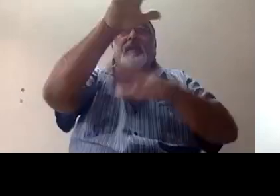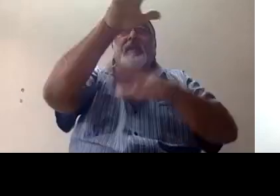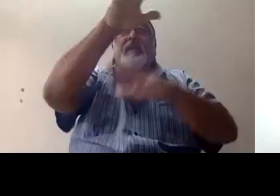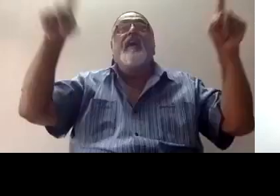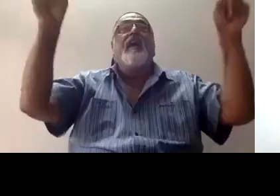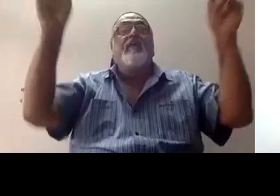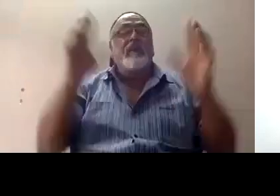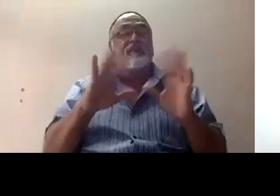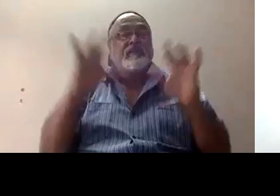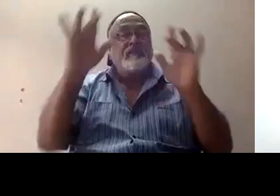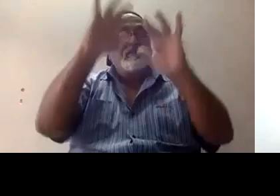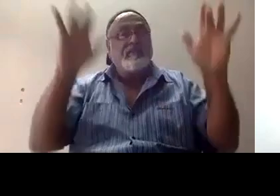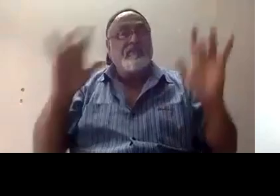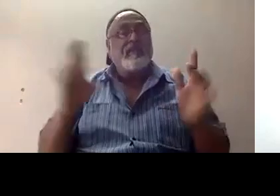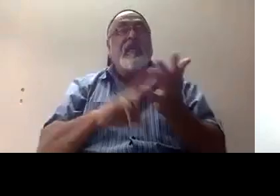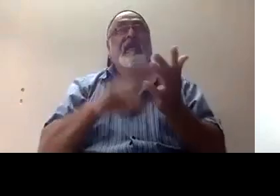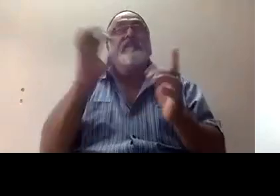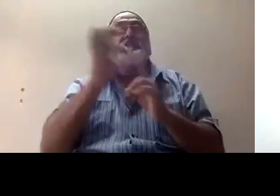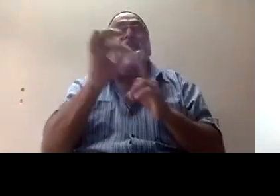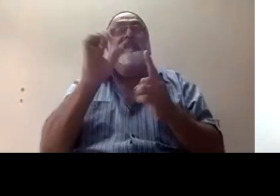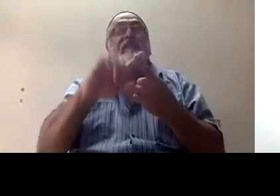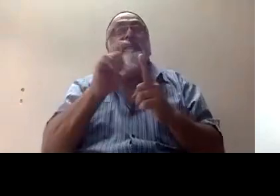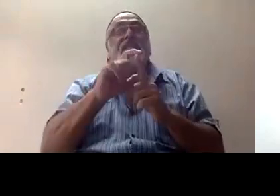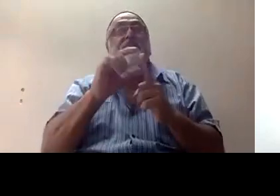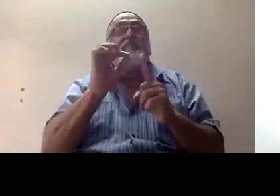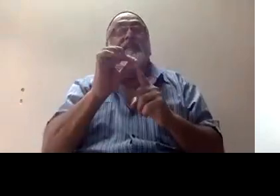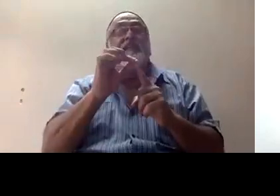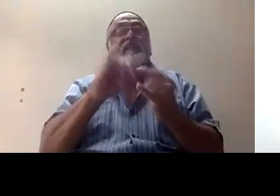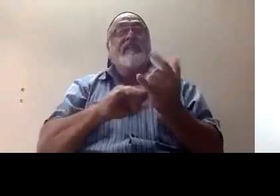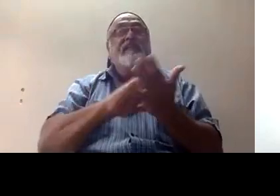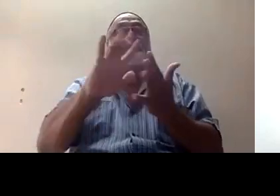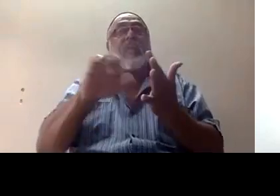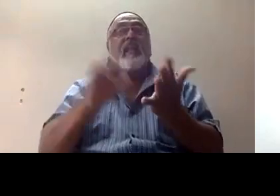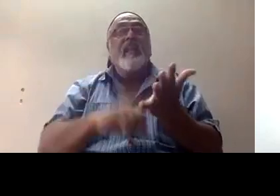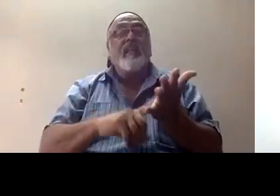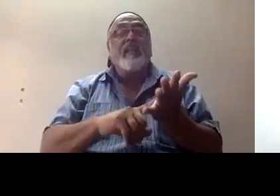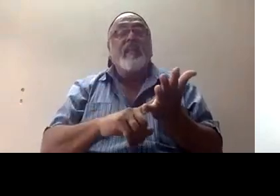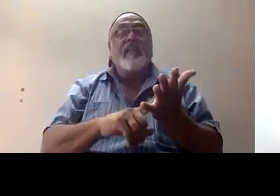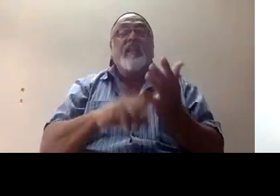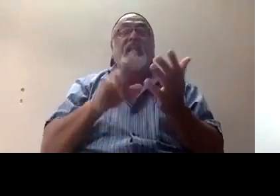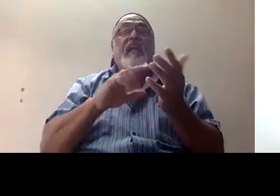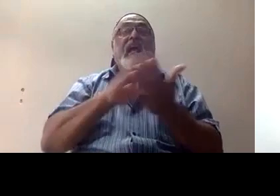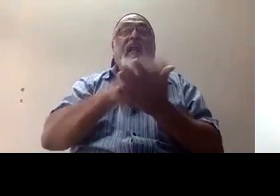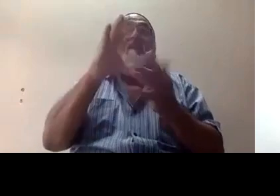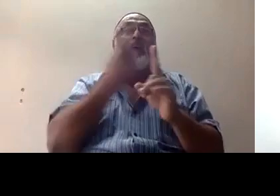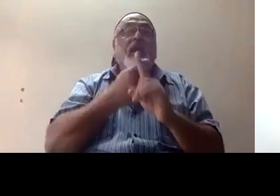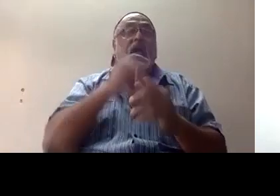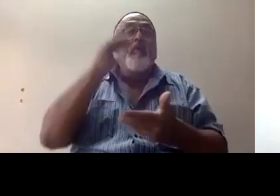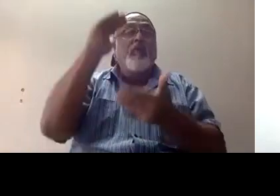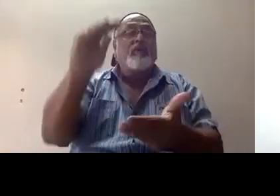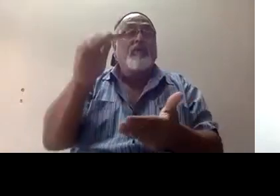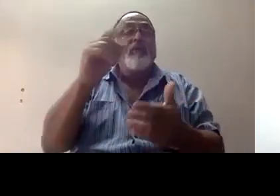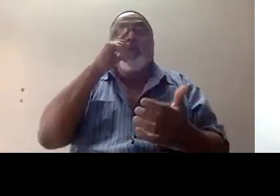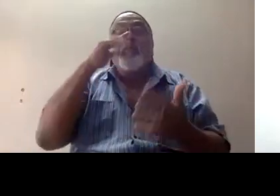of NCEDP Shell Helen Keller Award in 2011 and has also been awarded as Woman Entrepreneur